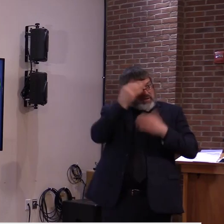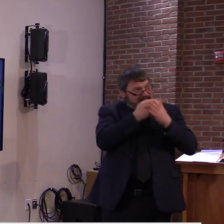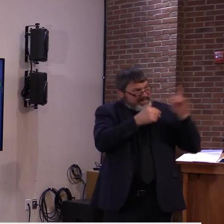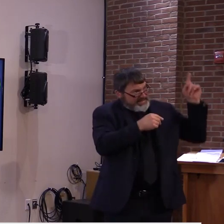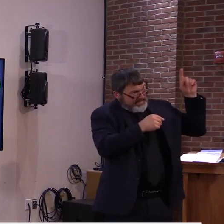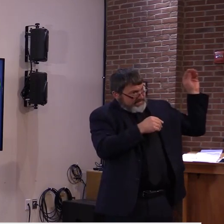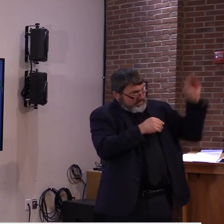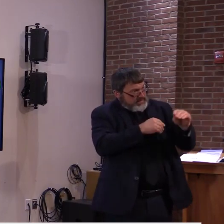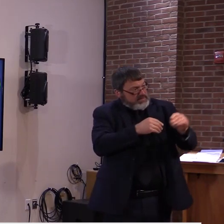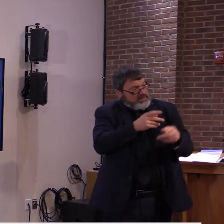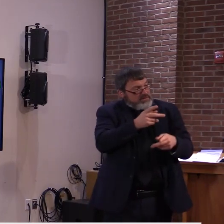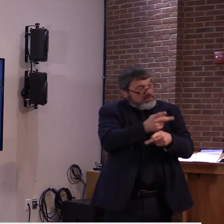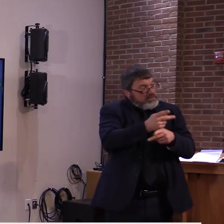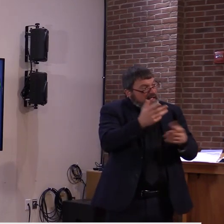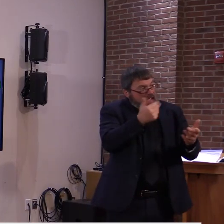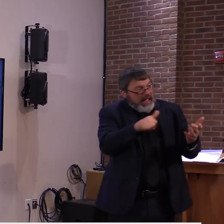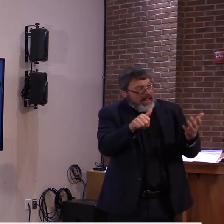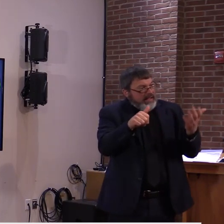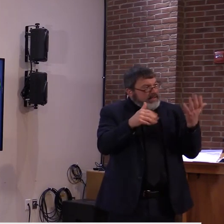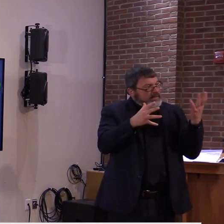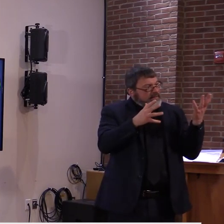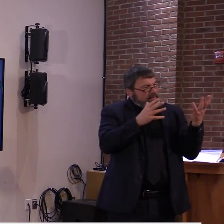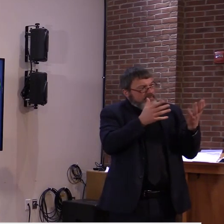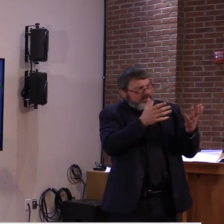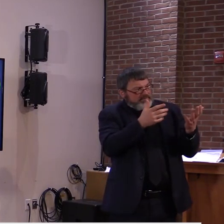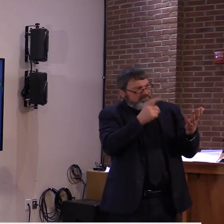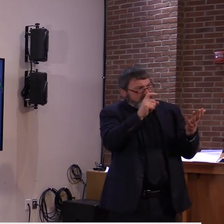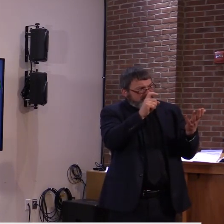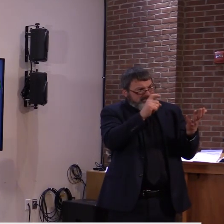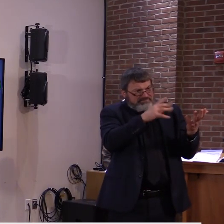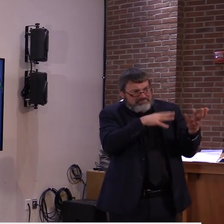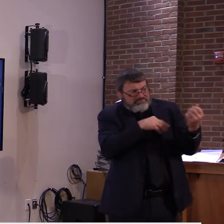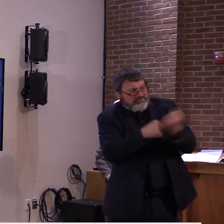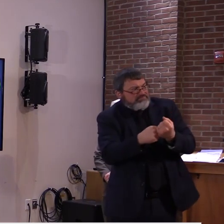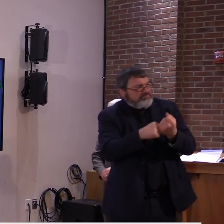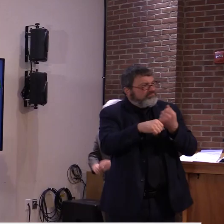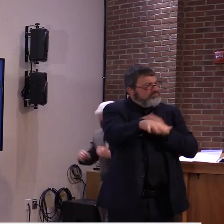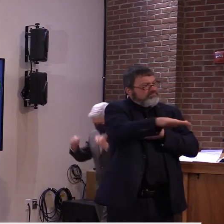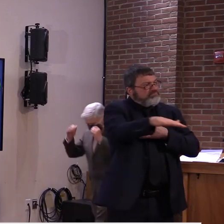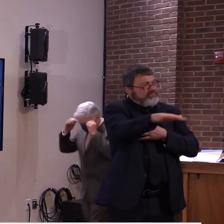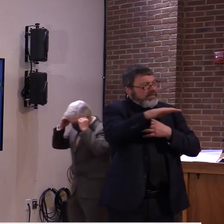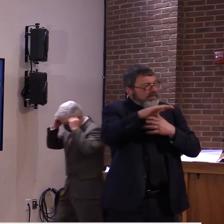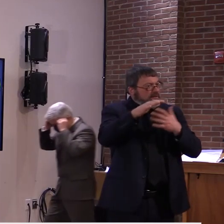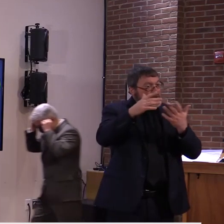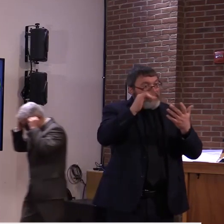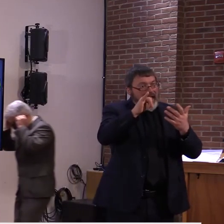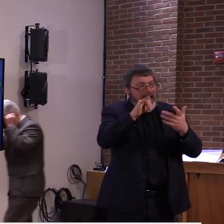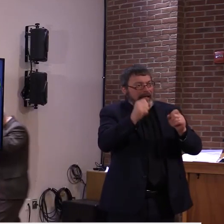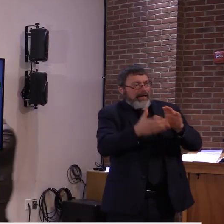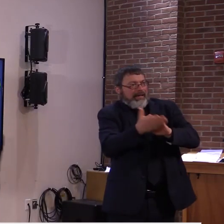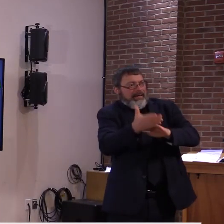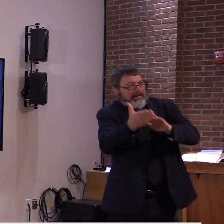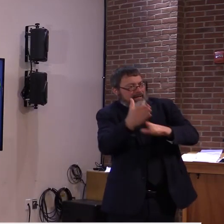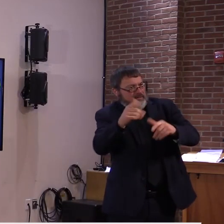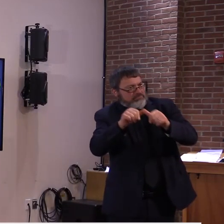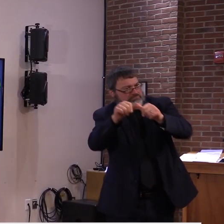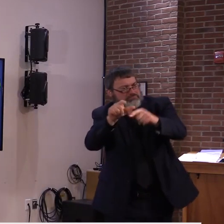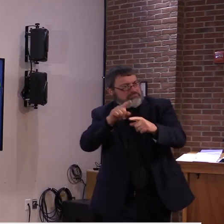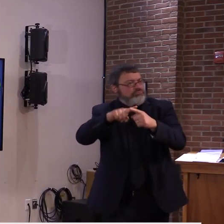need childcare, and given that the CARES money will expire at the end of the